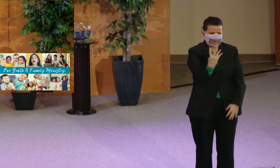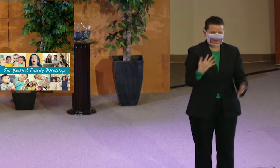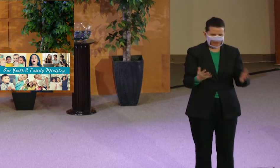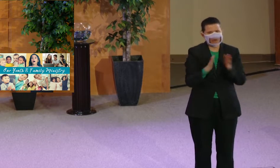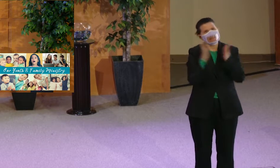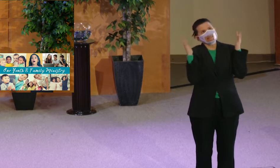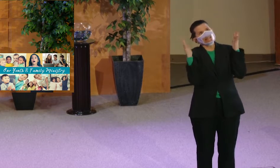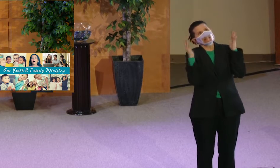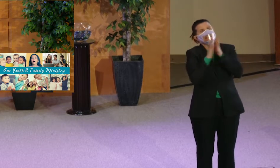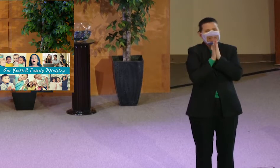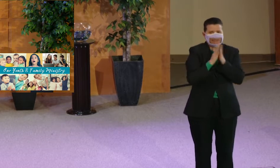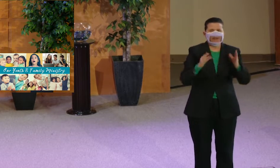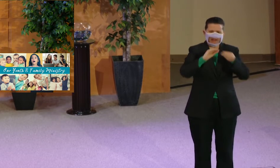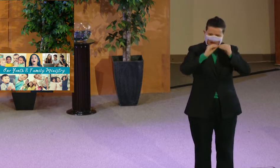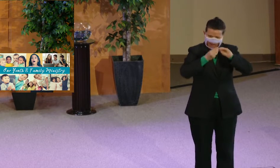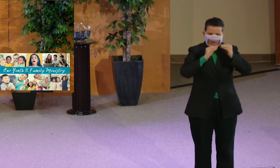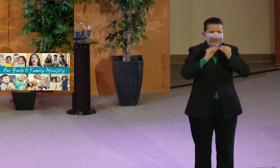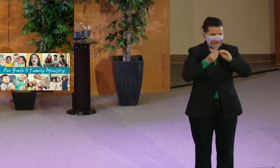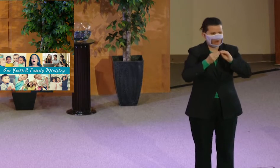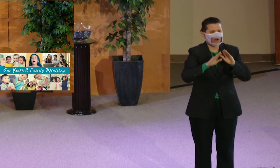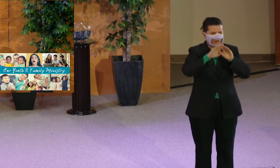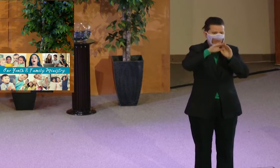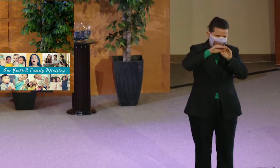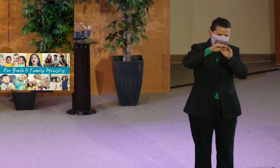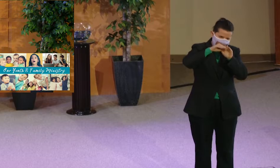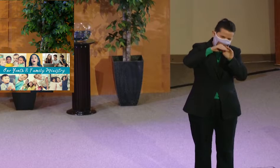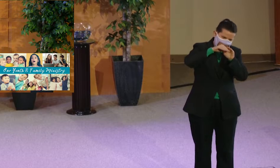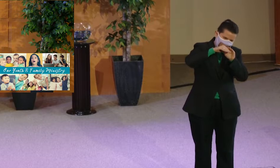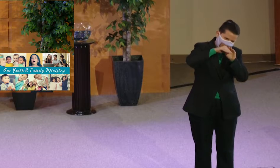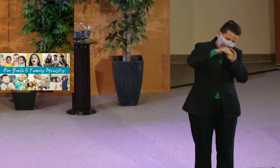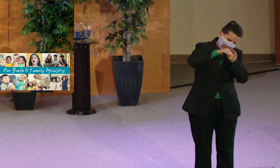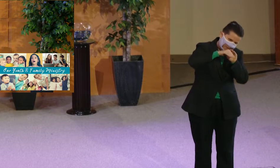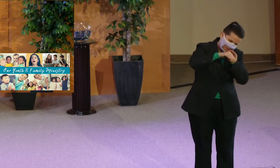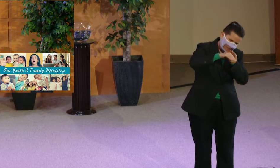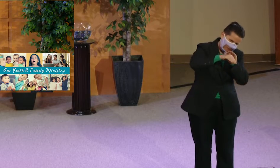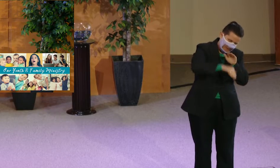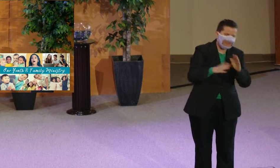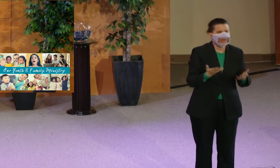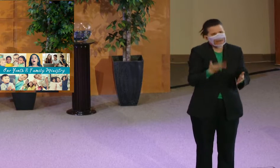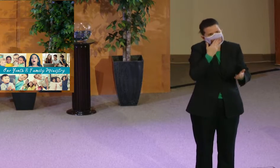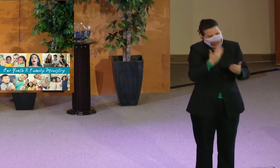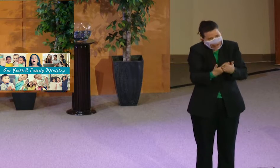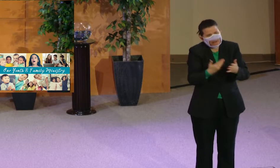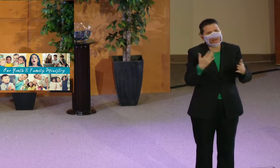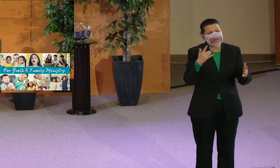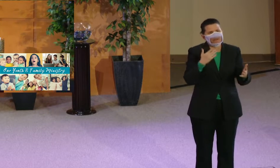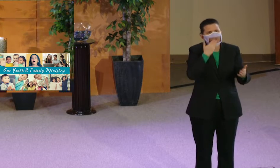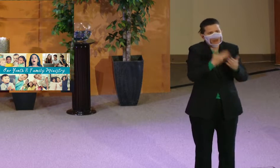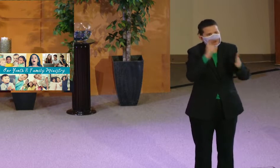So I'm looking at the numbers. The numbers are continuing to track down, so that's really positive and powerful, and I'm just